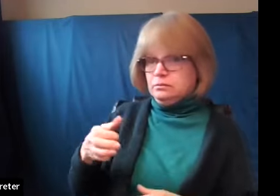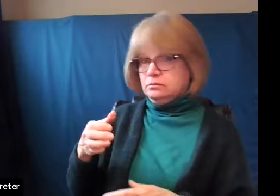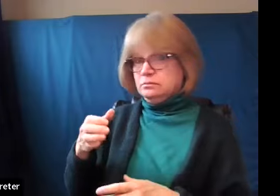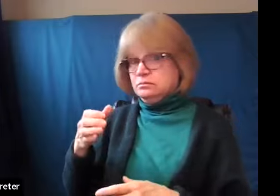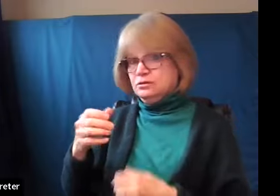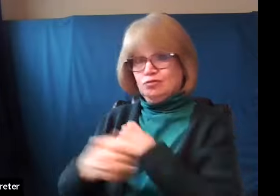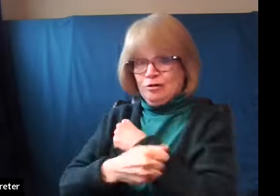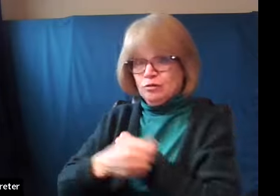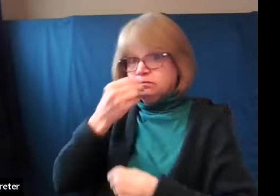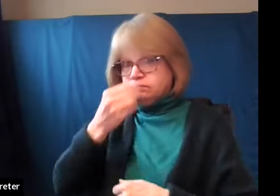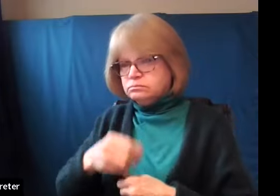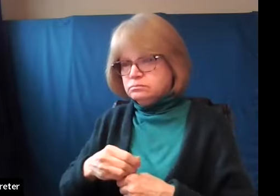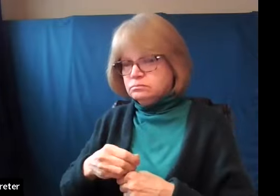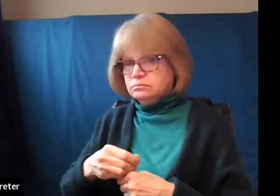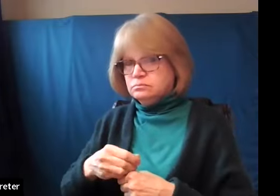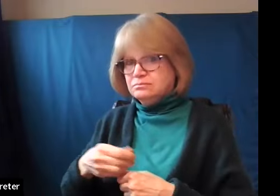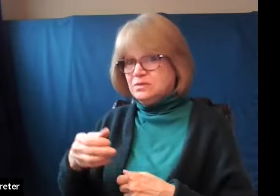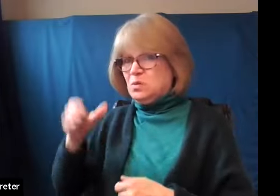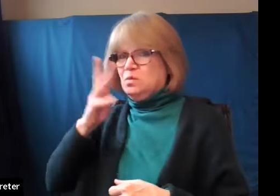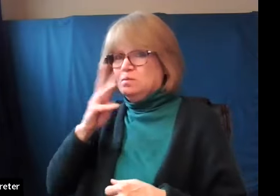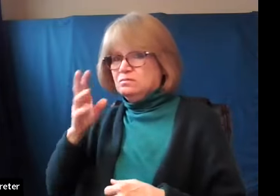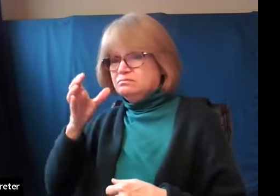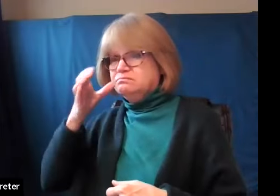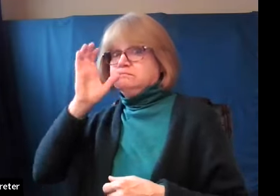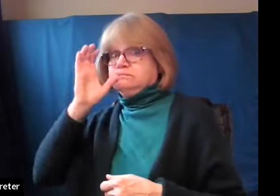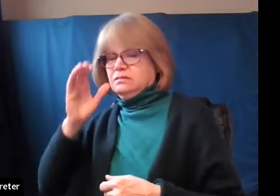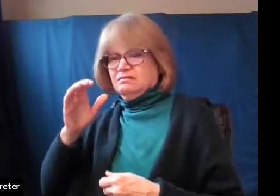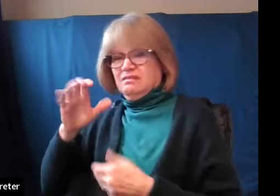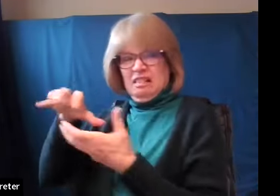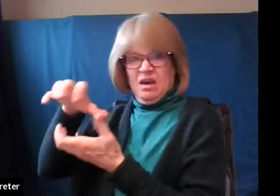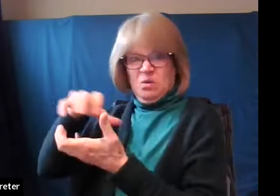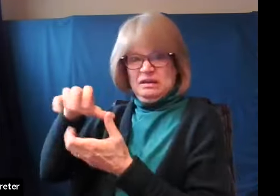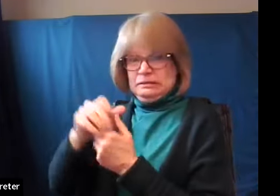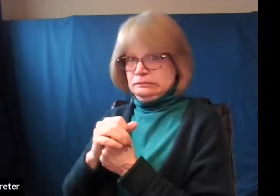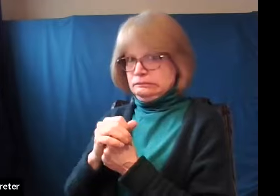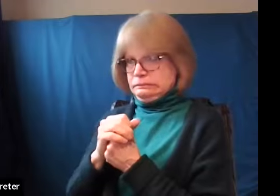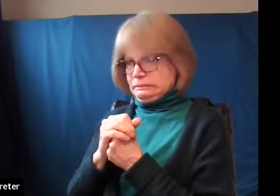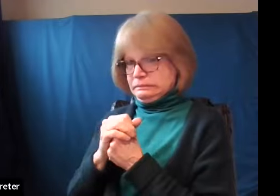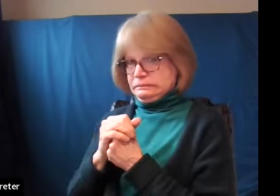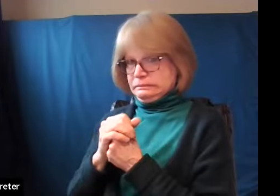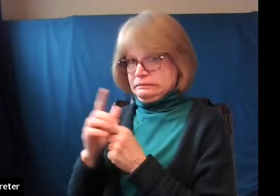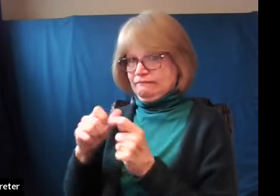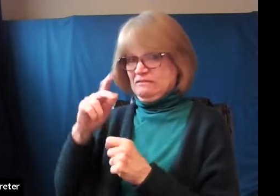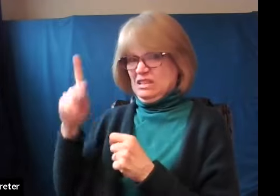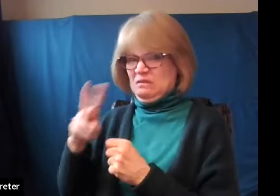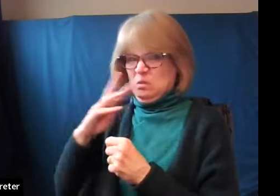bit of stale cracker, all washed down with the cloudy content formerly flowing from the filthy